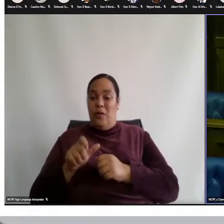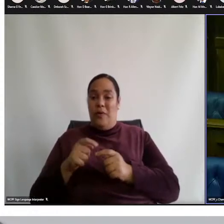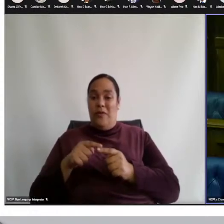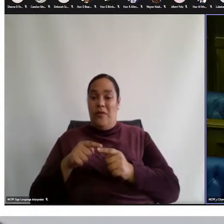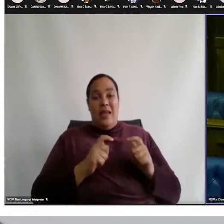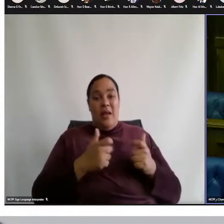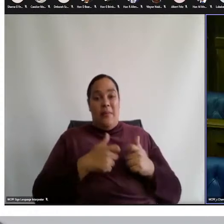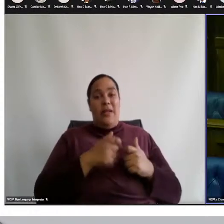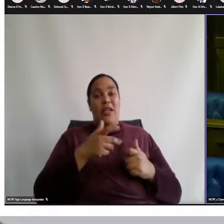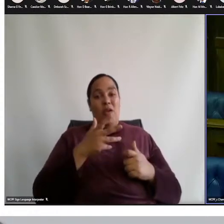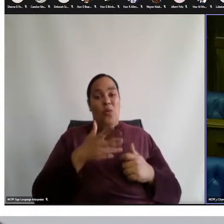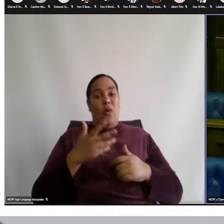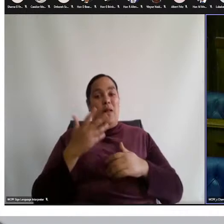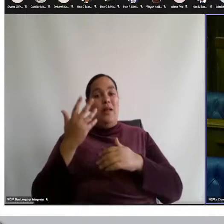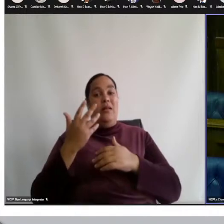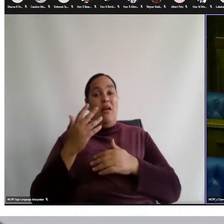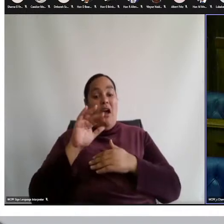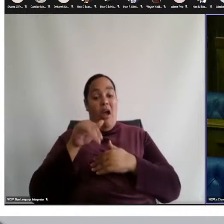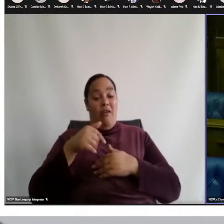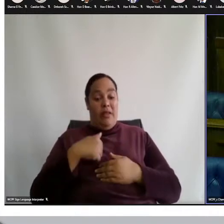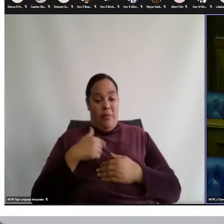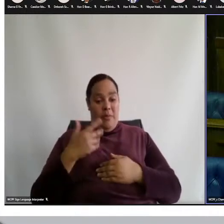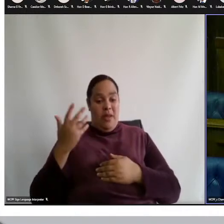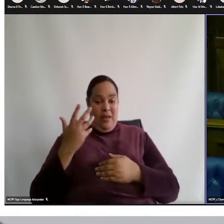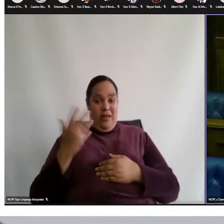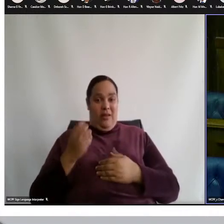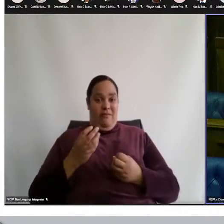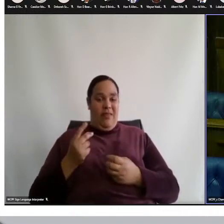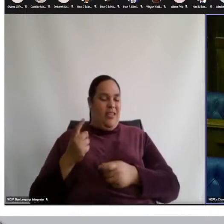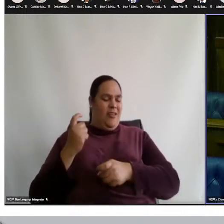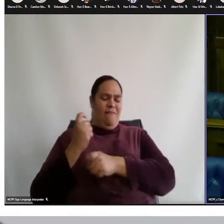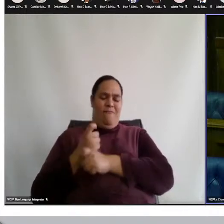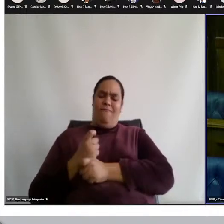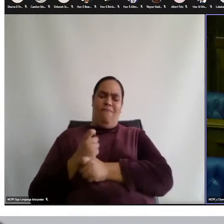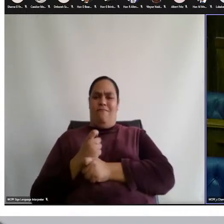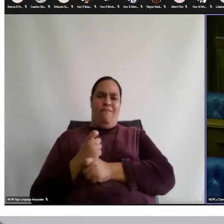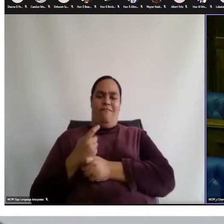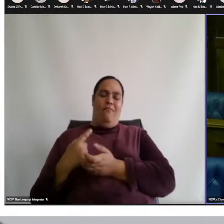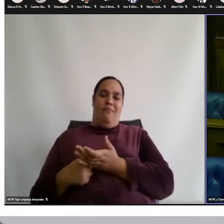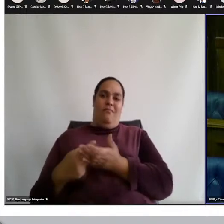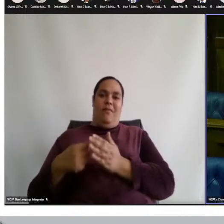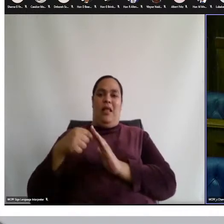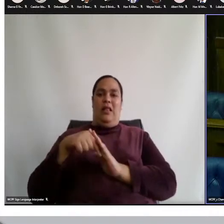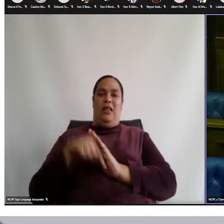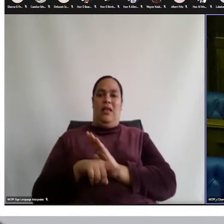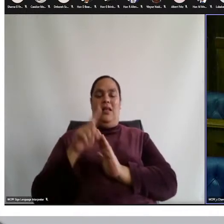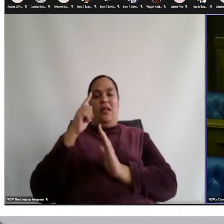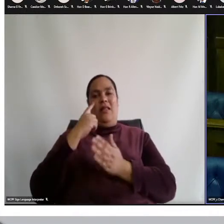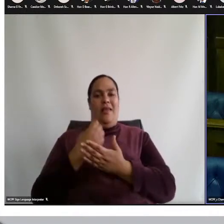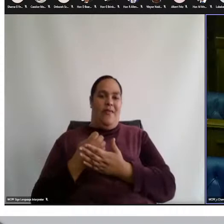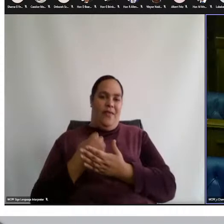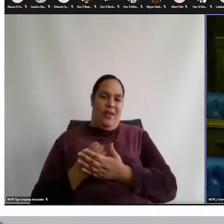who's going to speak after me, refused to discuss detailed evidence